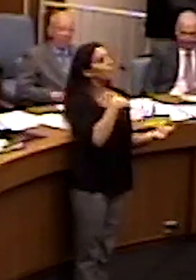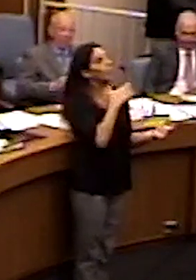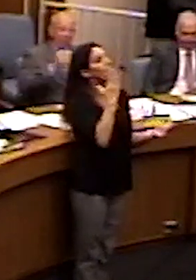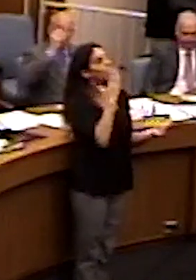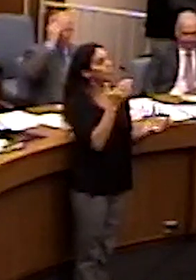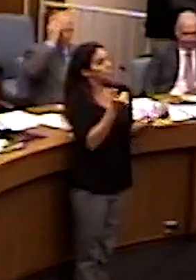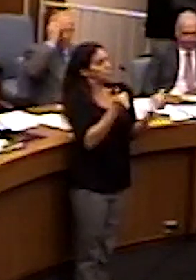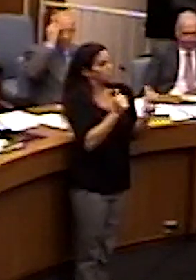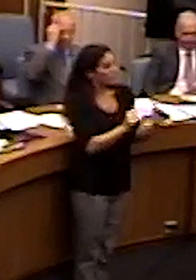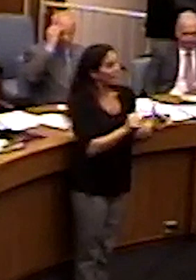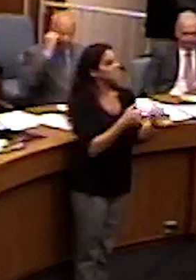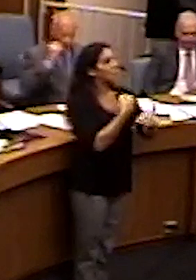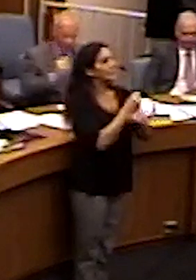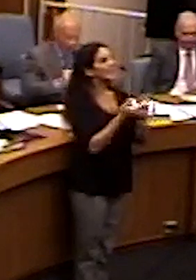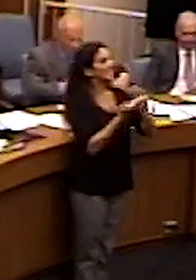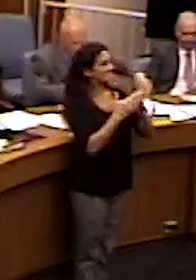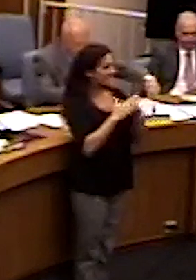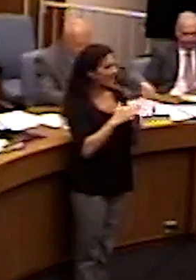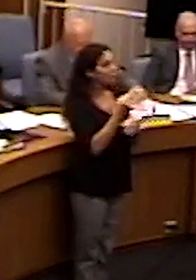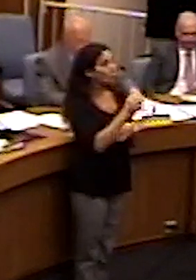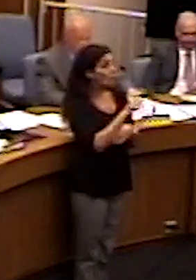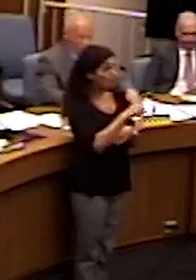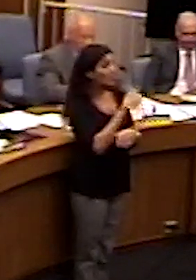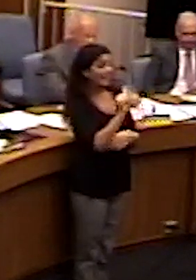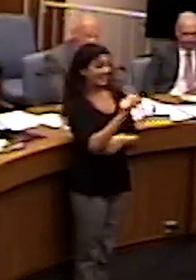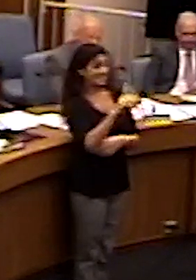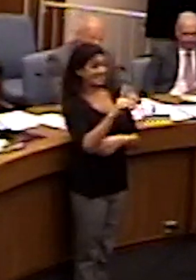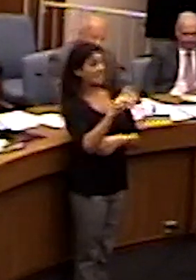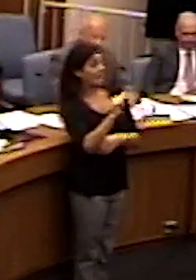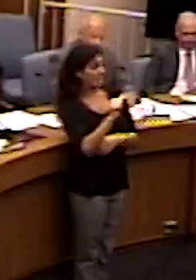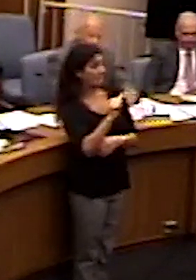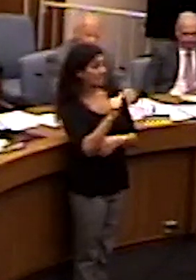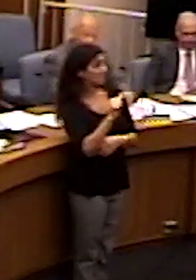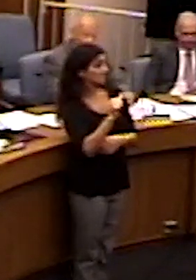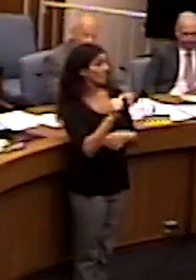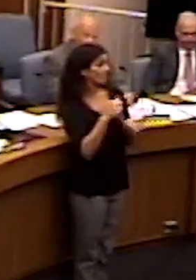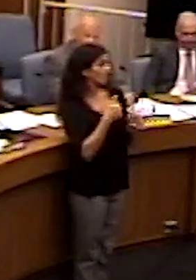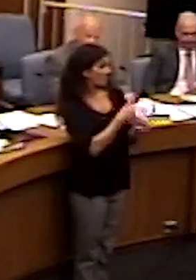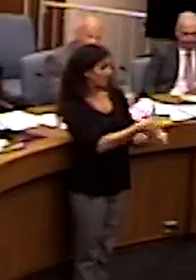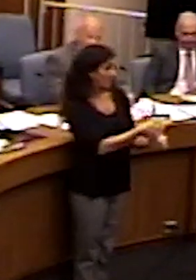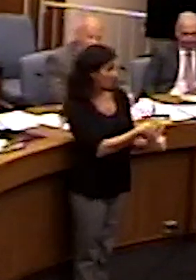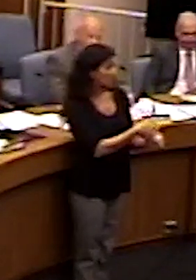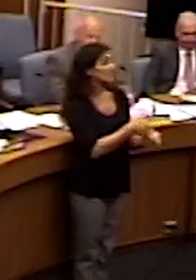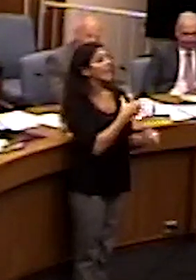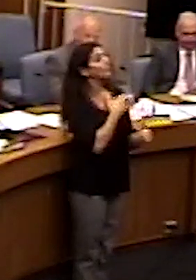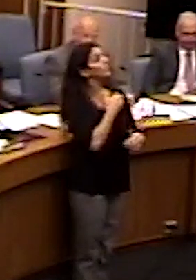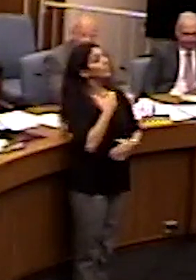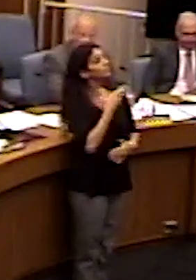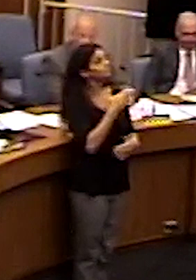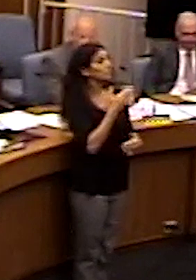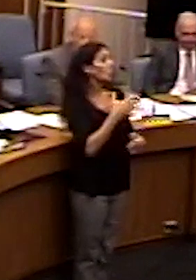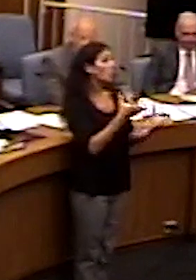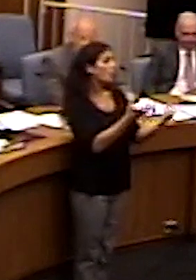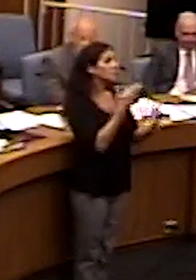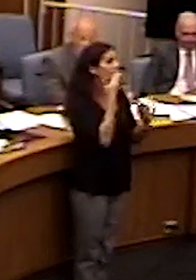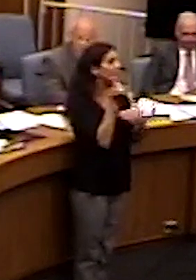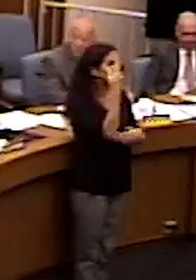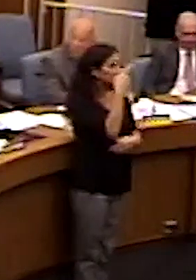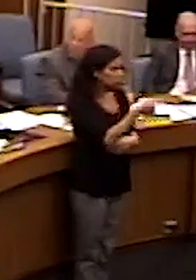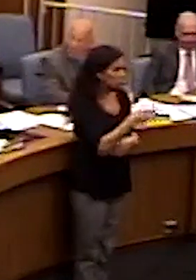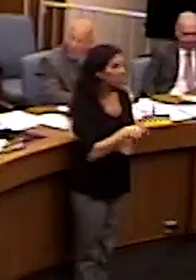to make Town Hall as ADA compliant as possible. And we wish you all the best. Thank you for coming.